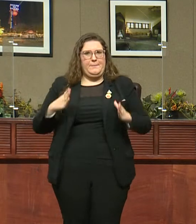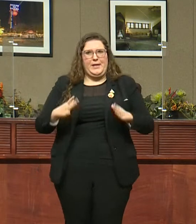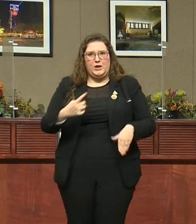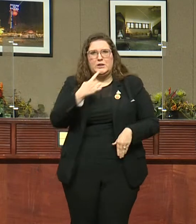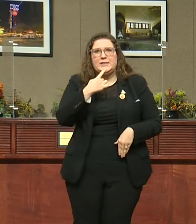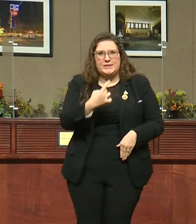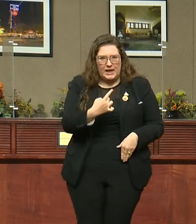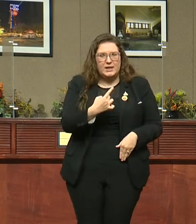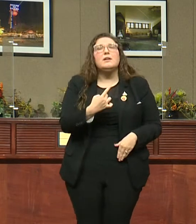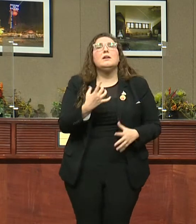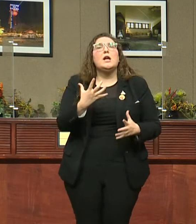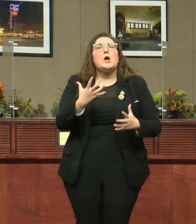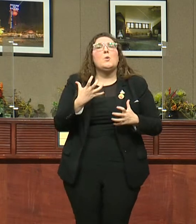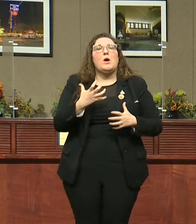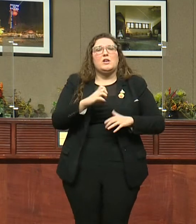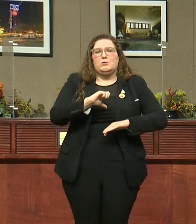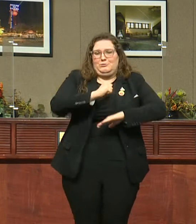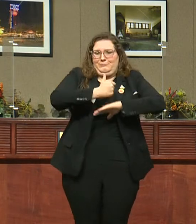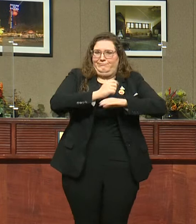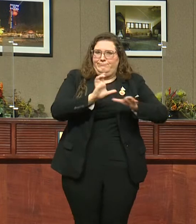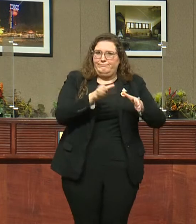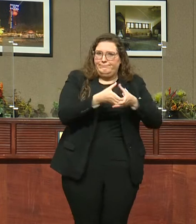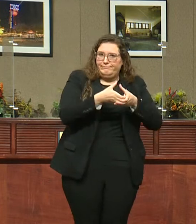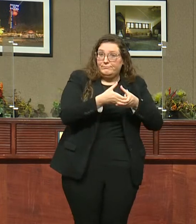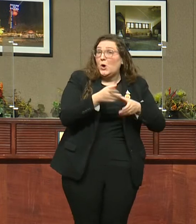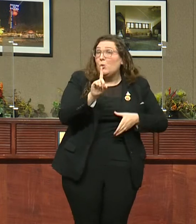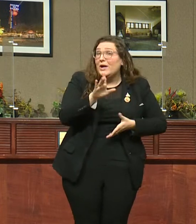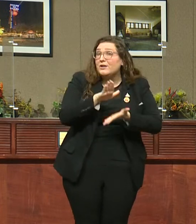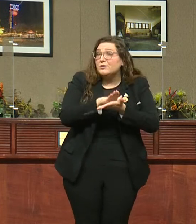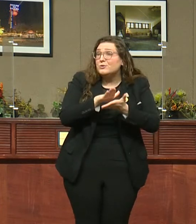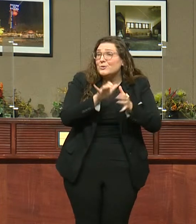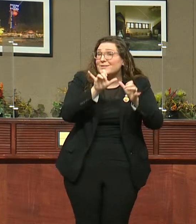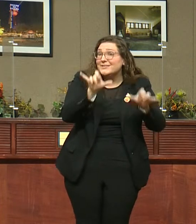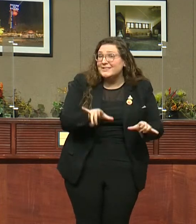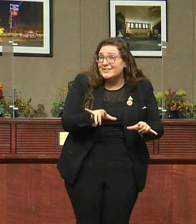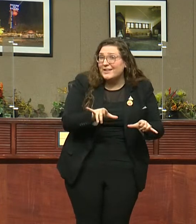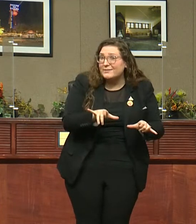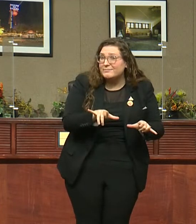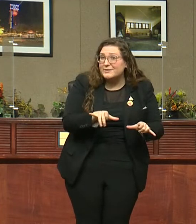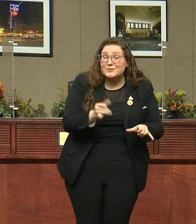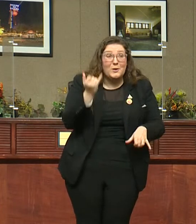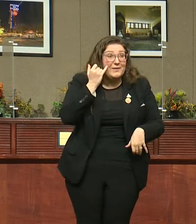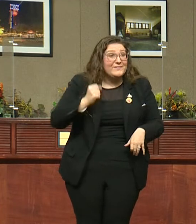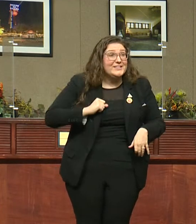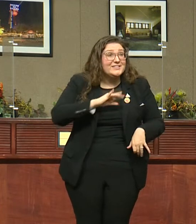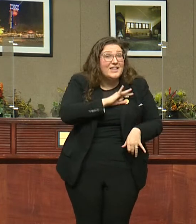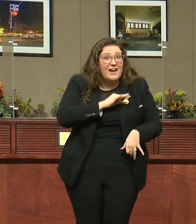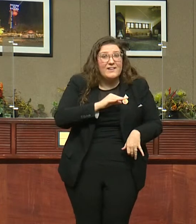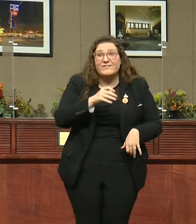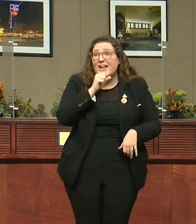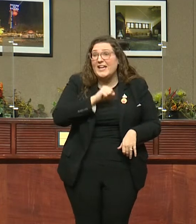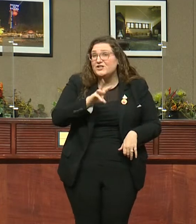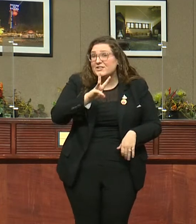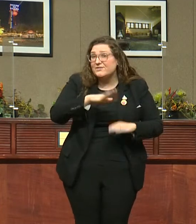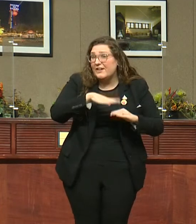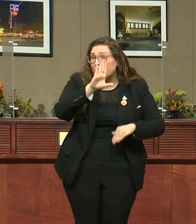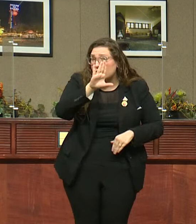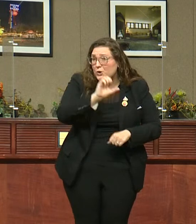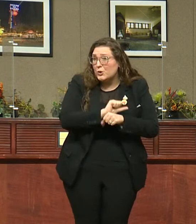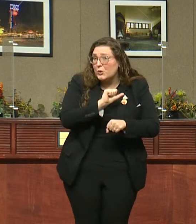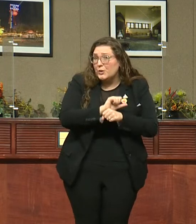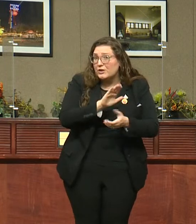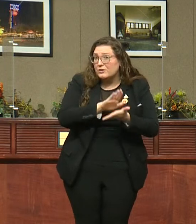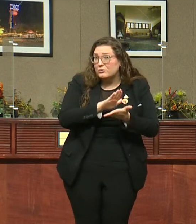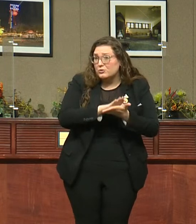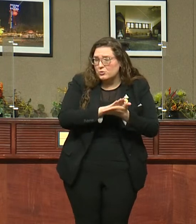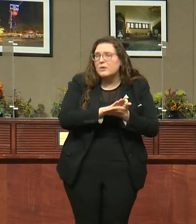pod for the school system. We will do that on the 24th, and we will continue to do that, respecting the